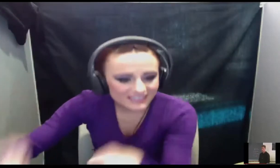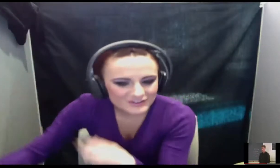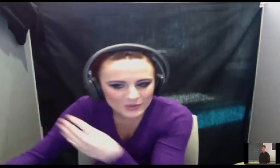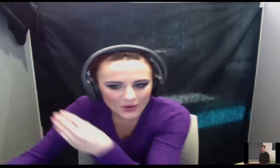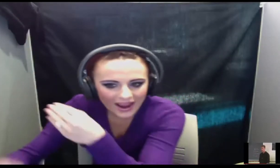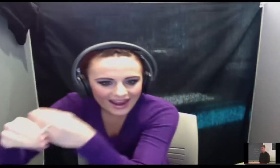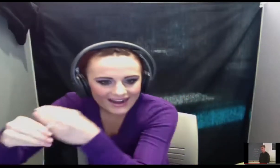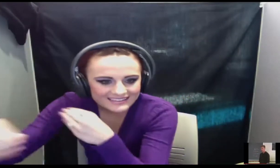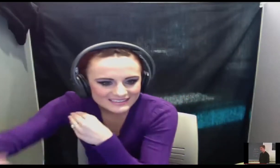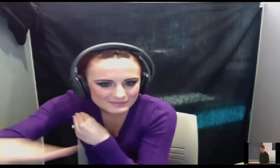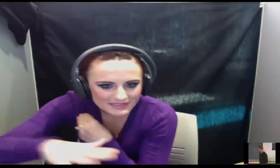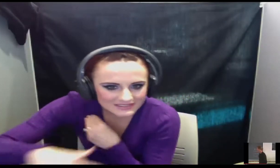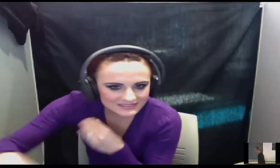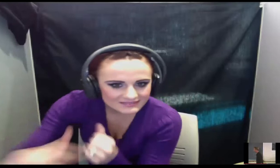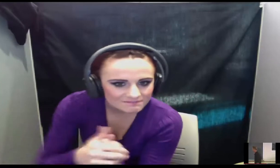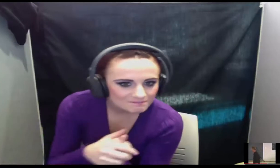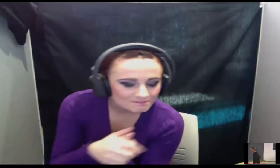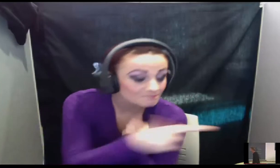Adam?